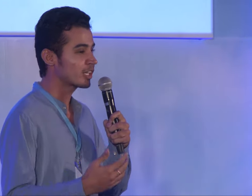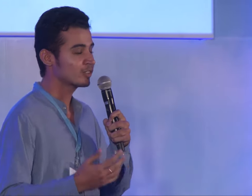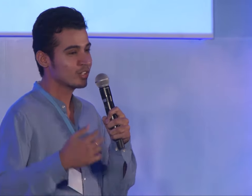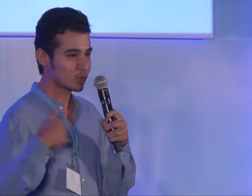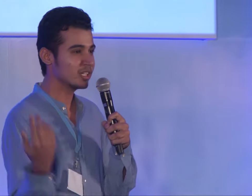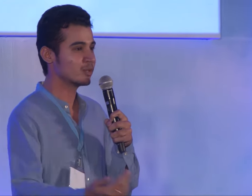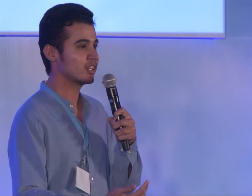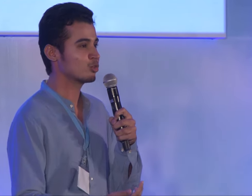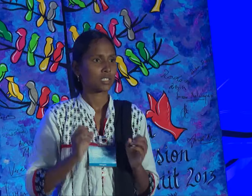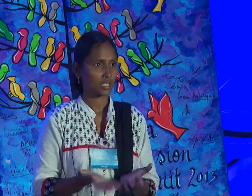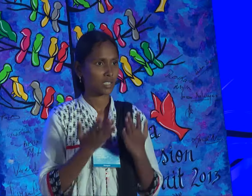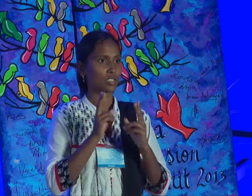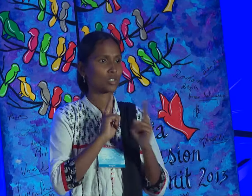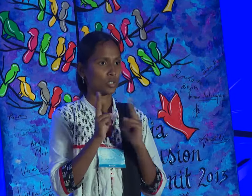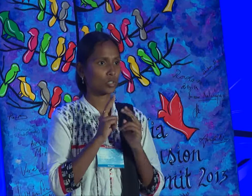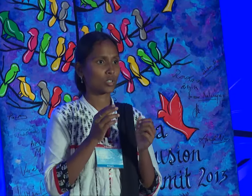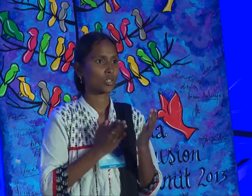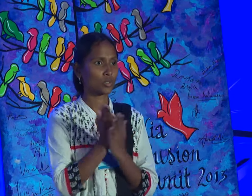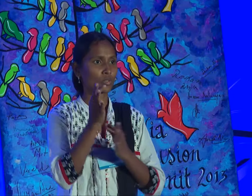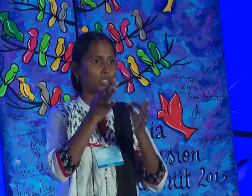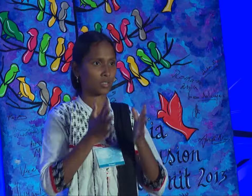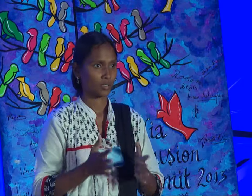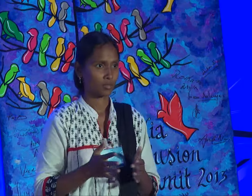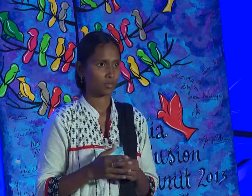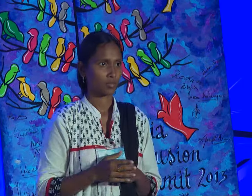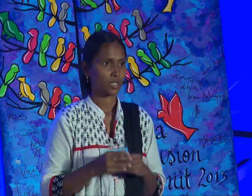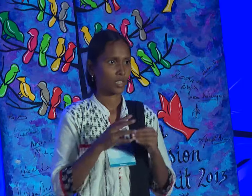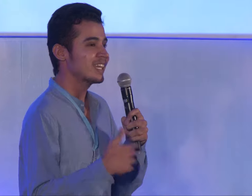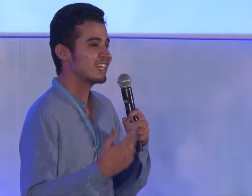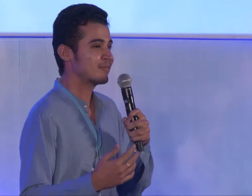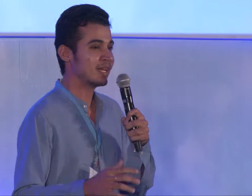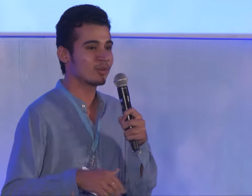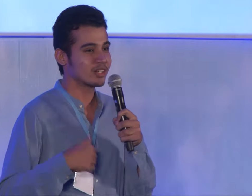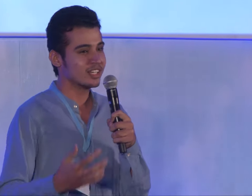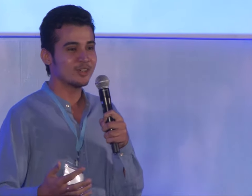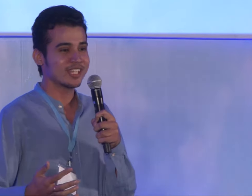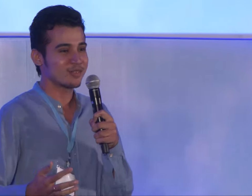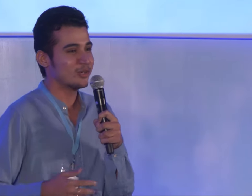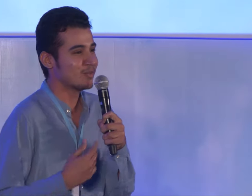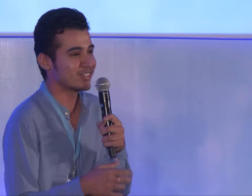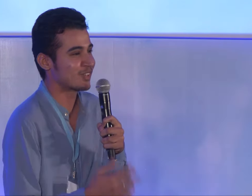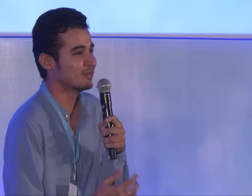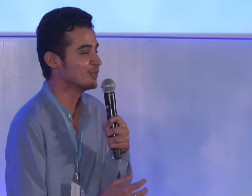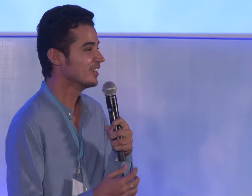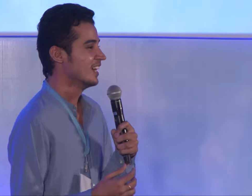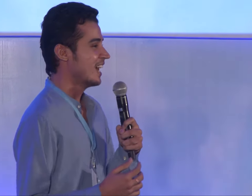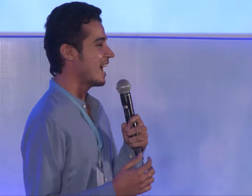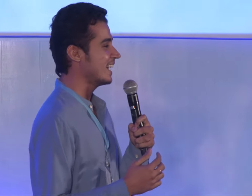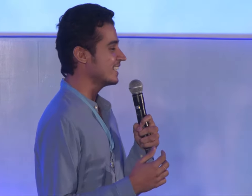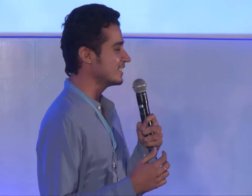started talking through the interpreter to me and it was very heartwarming. And in all the excitement, I blurted it out that we want to make a film on